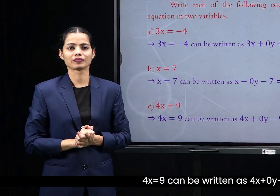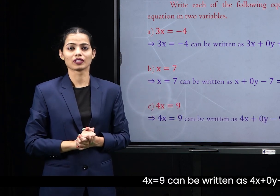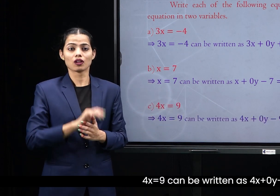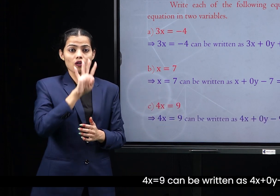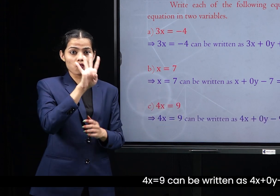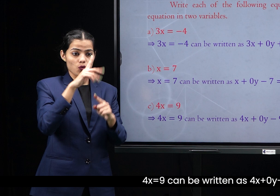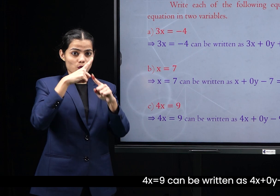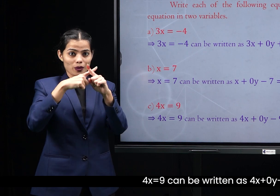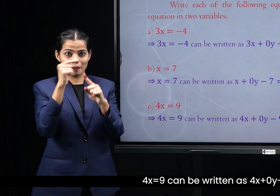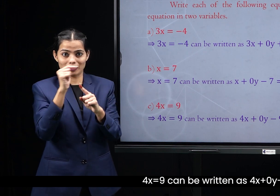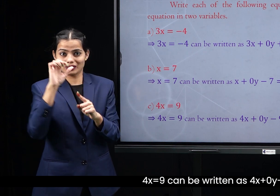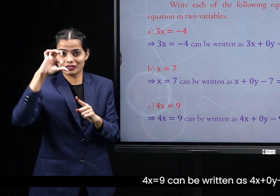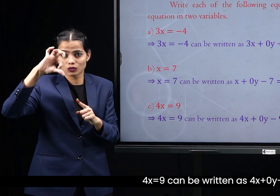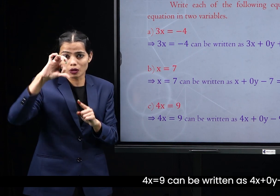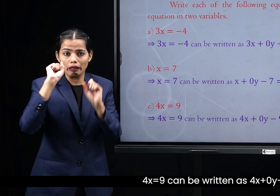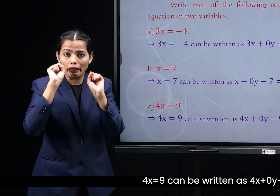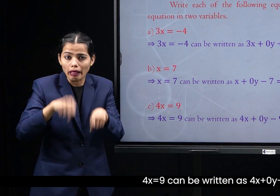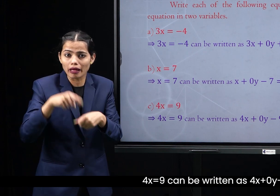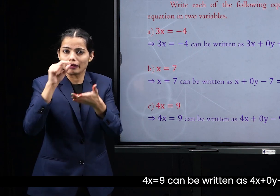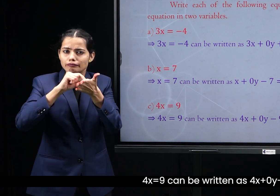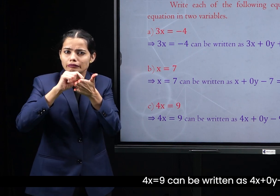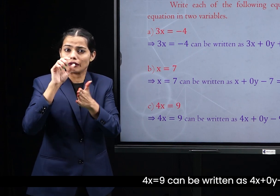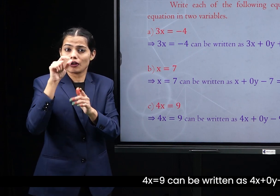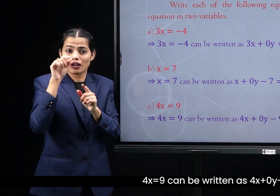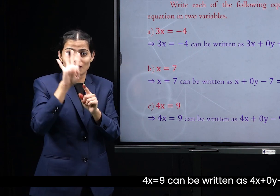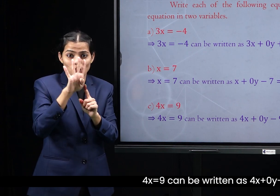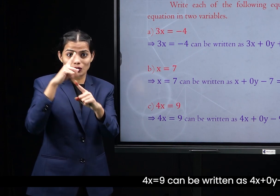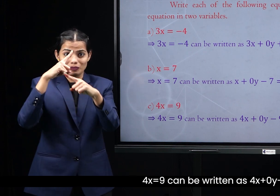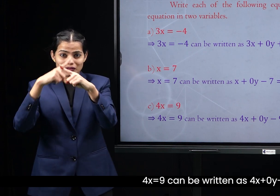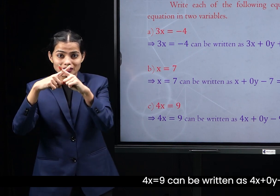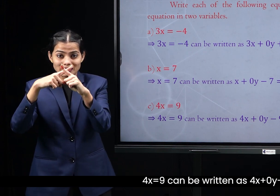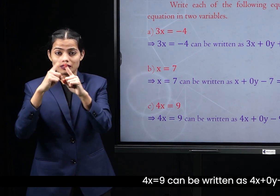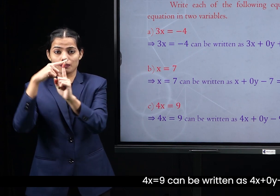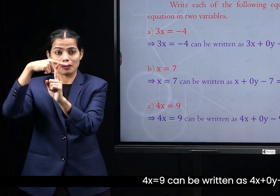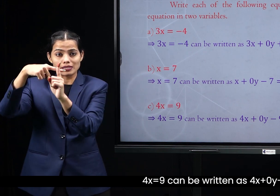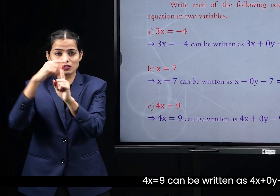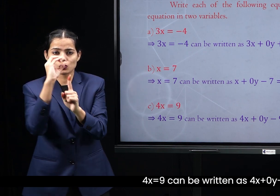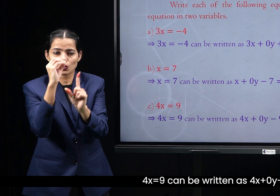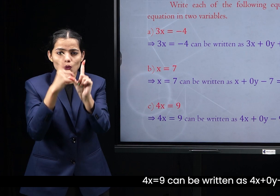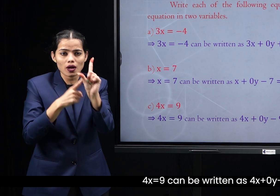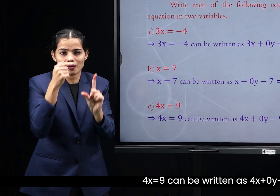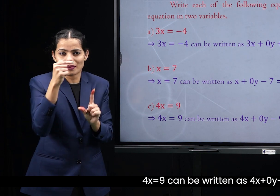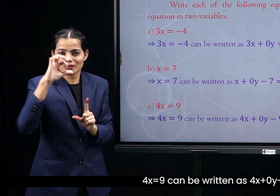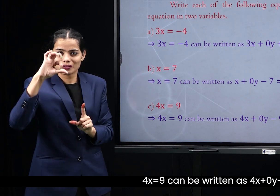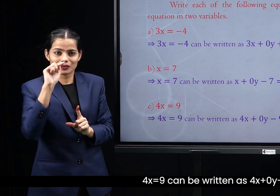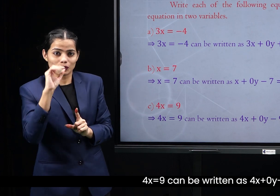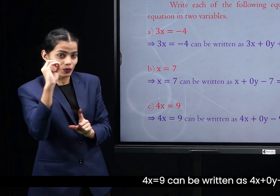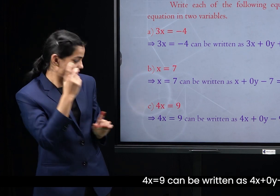4x is equal to 9. 9 can be written as 4x plus 0y minus 9 is equal to 0.